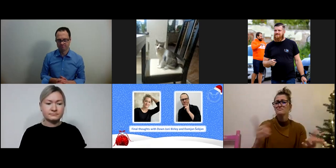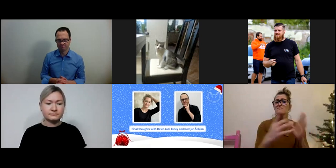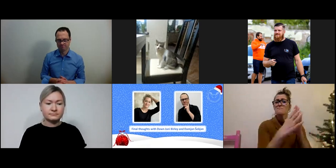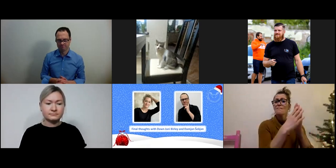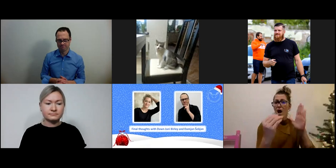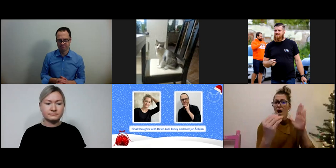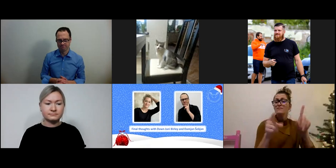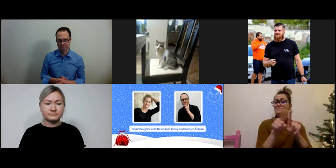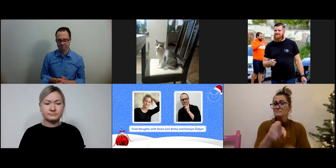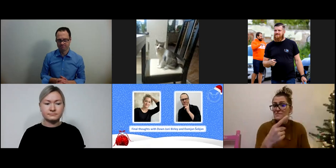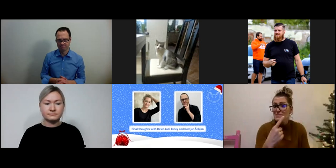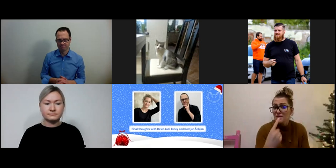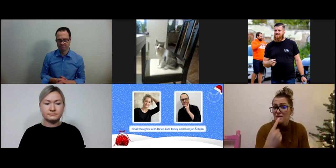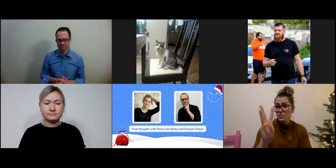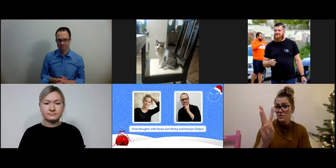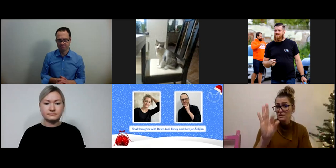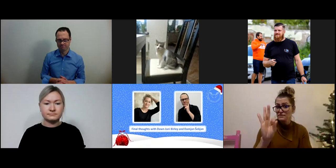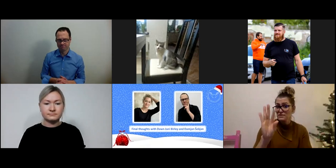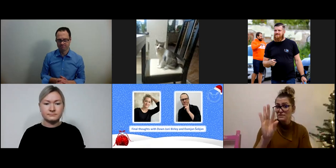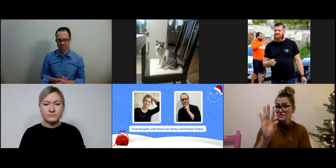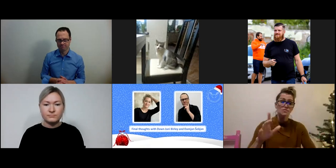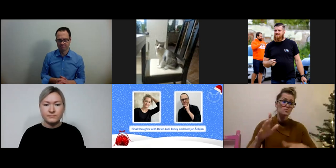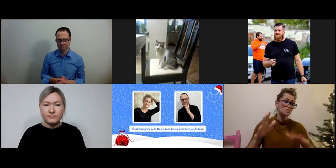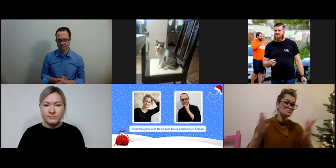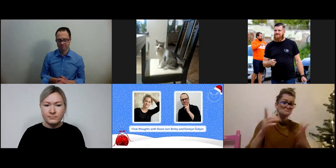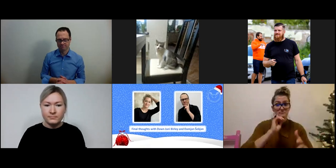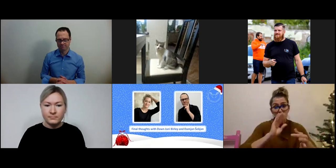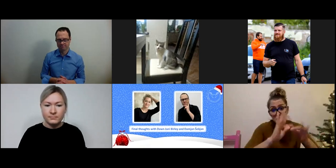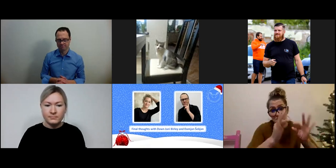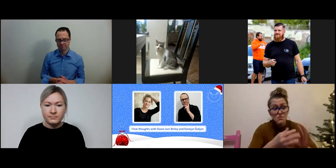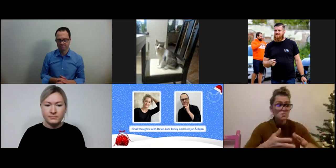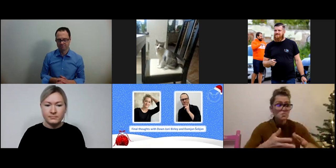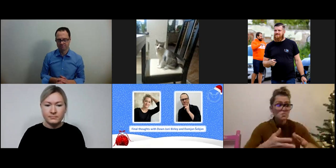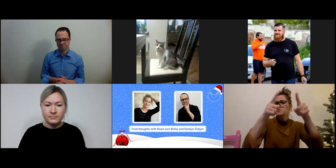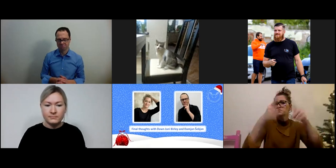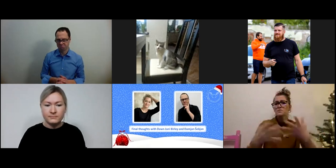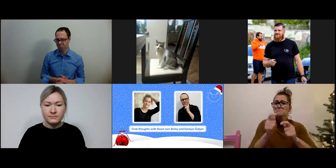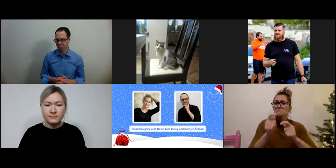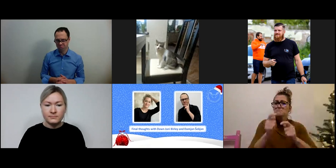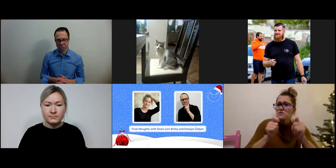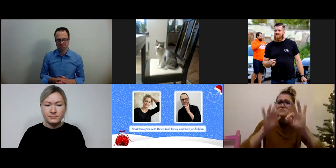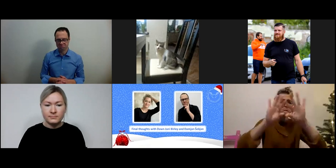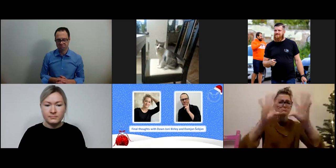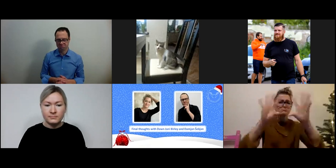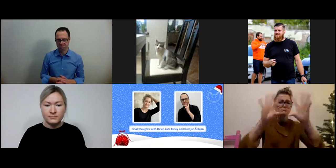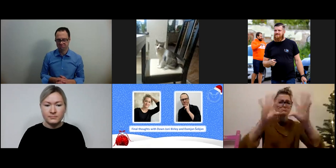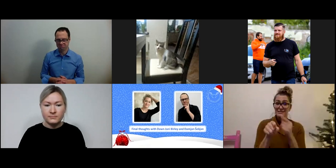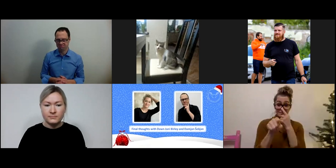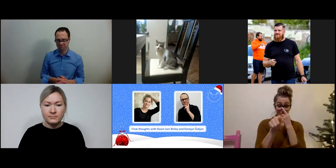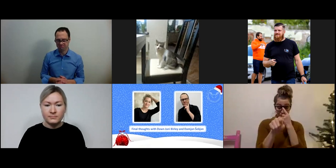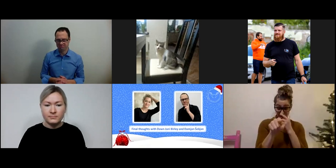that deaf interpreters, that deaf people can. And like you said, there's WFD,